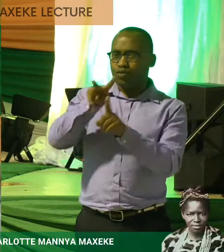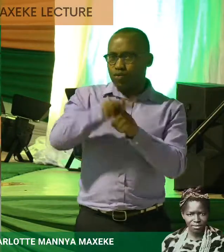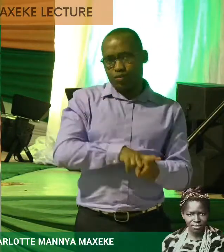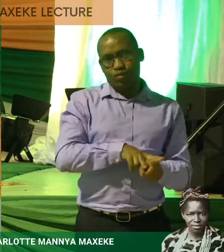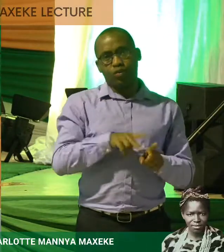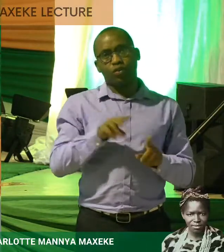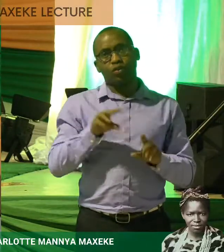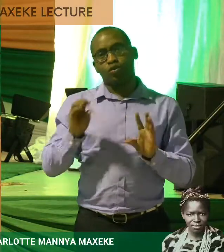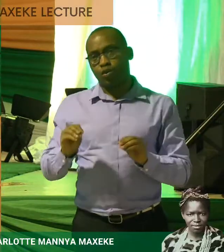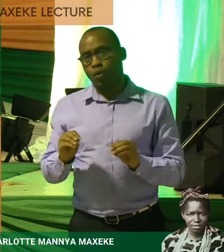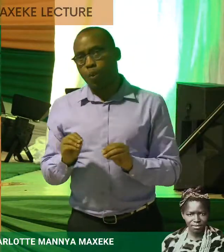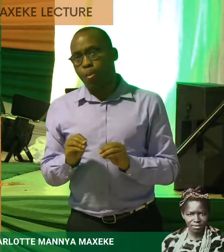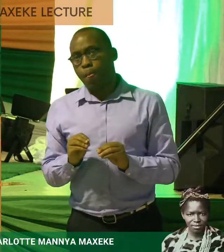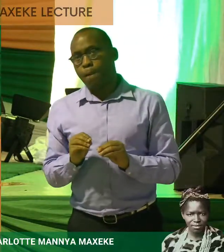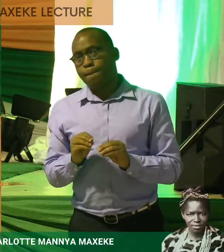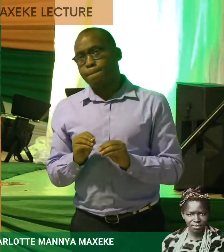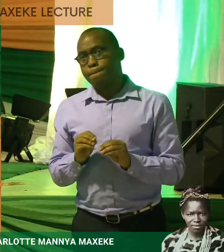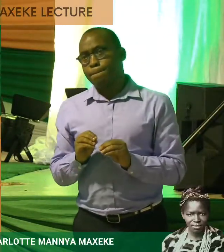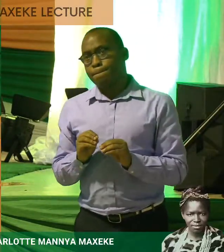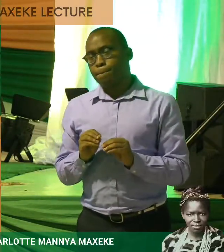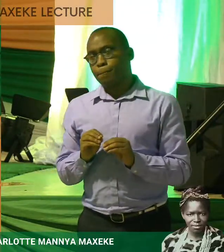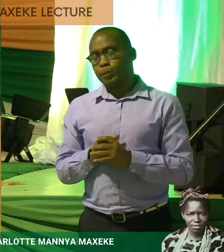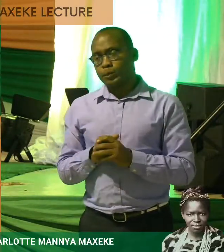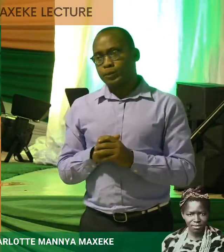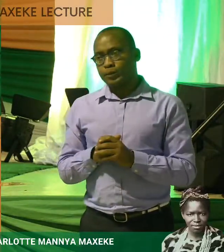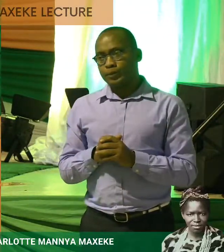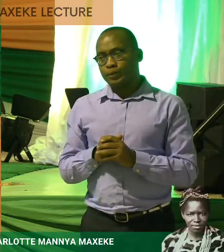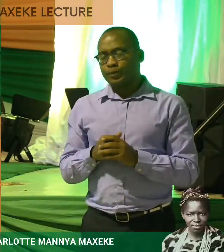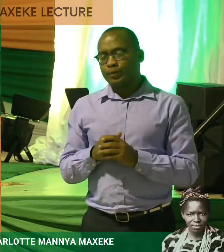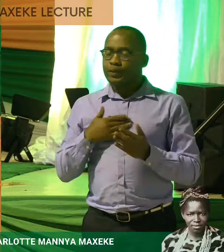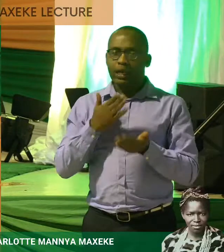nje uba besithwa sinayo eliwaka